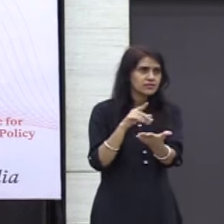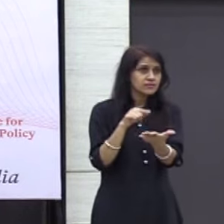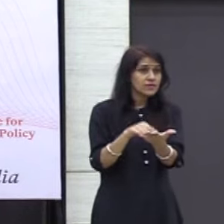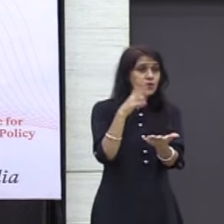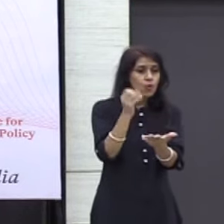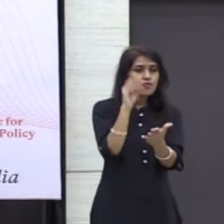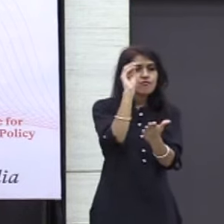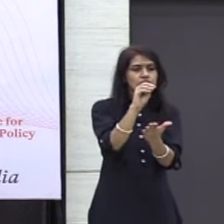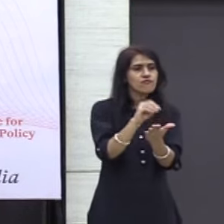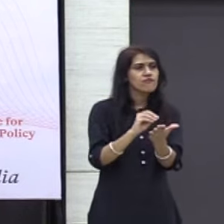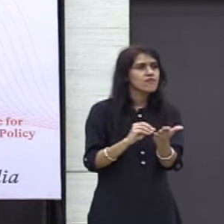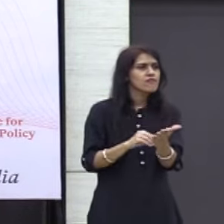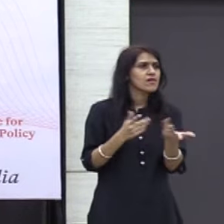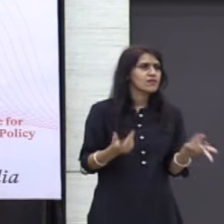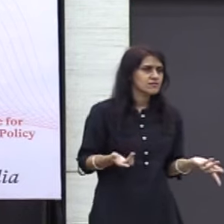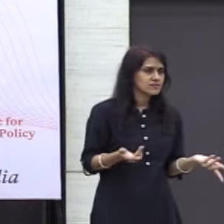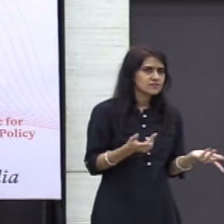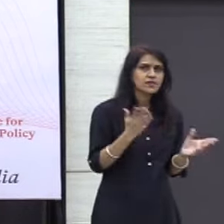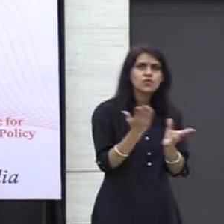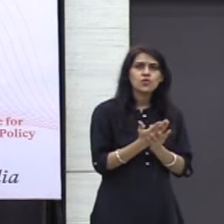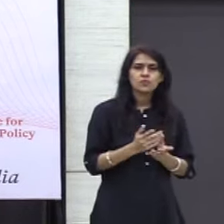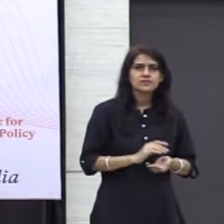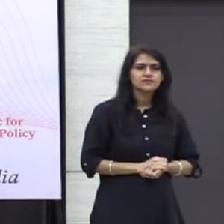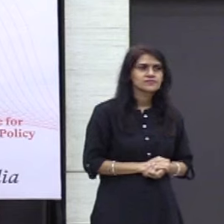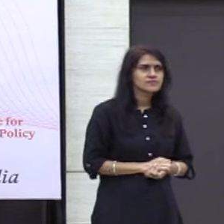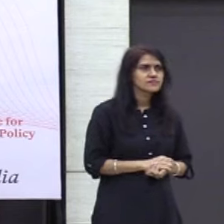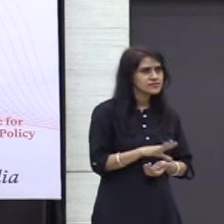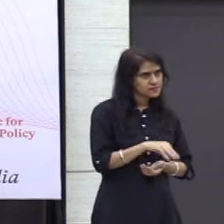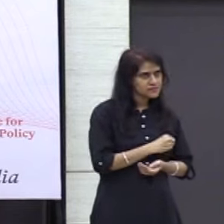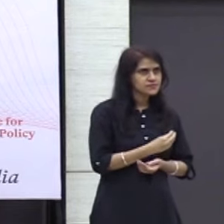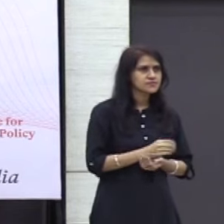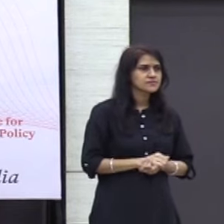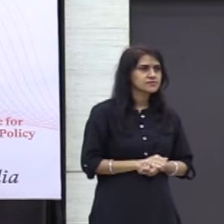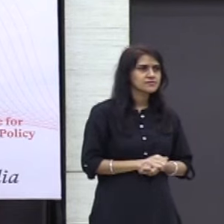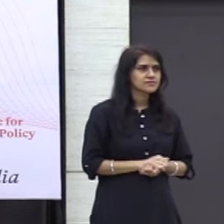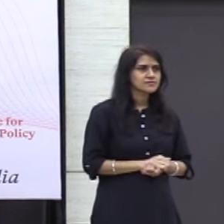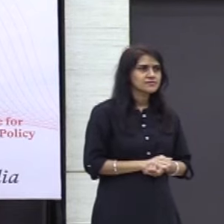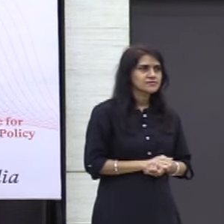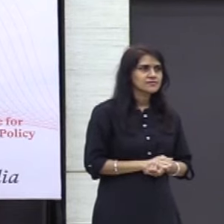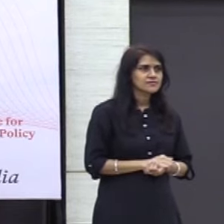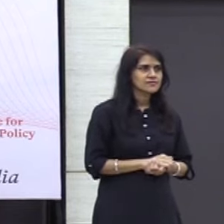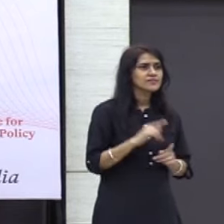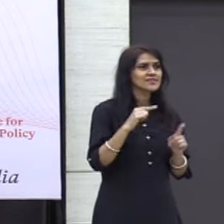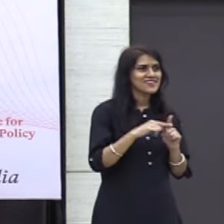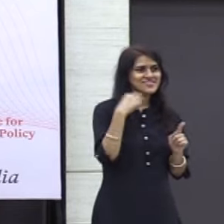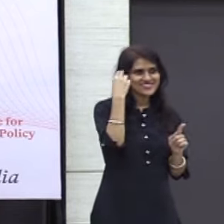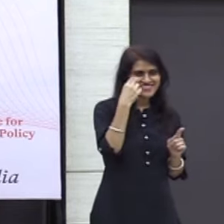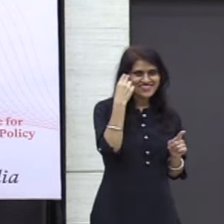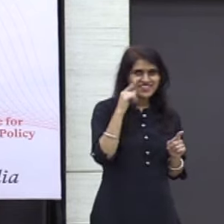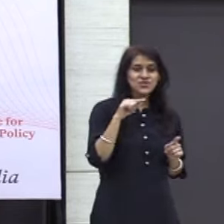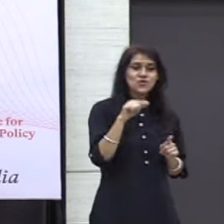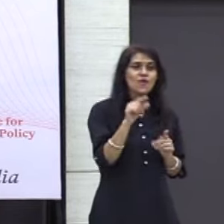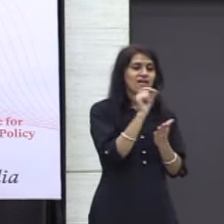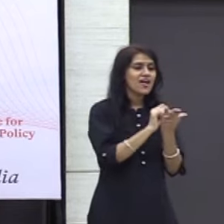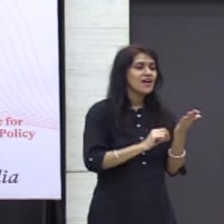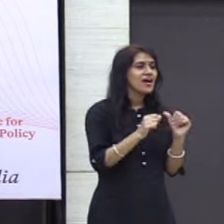to fill up the lacuna and they provide that document. Now, therefore, as I mentioned to you, under